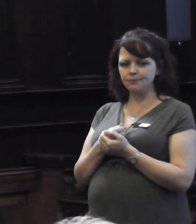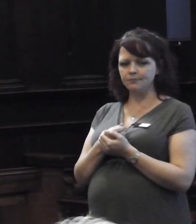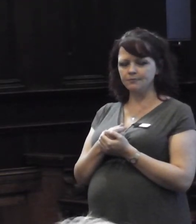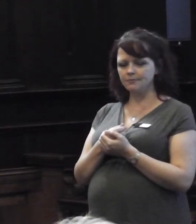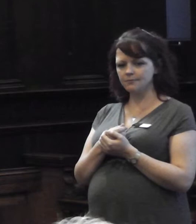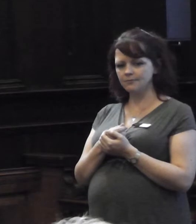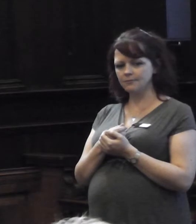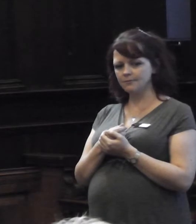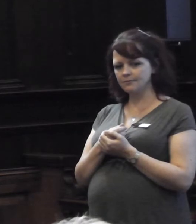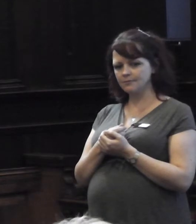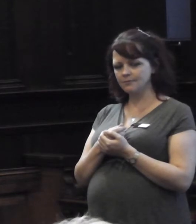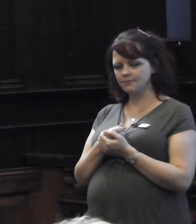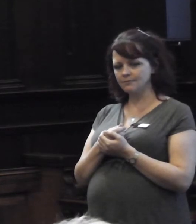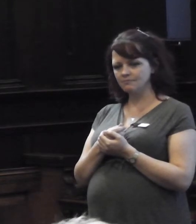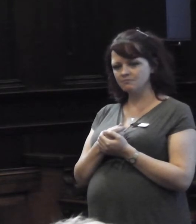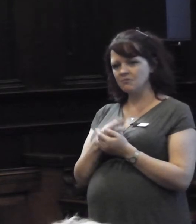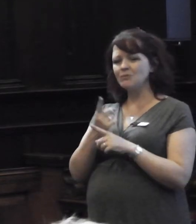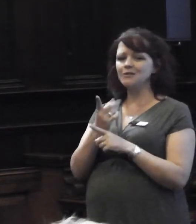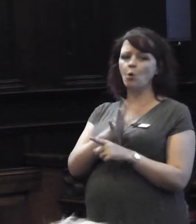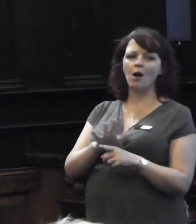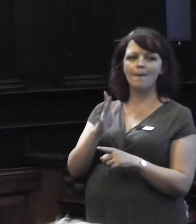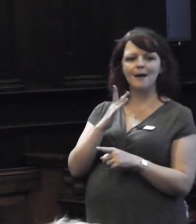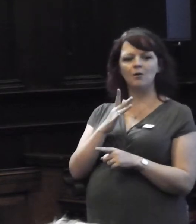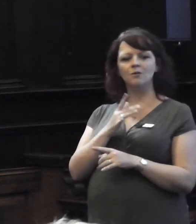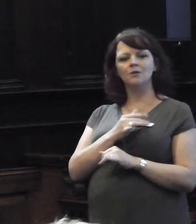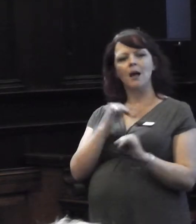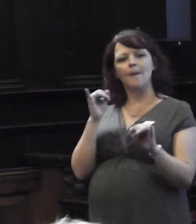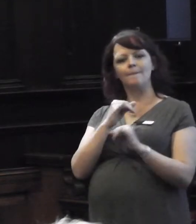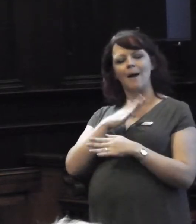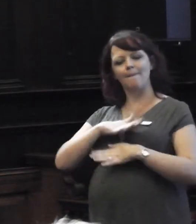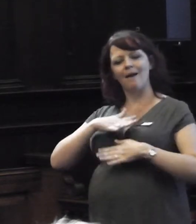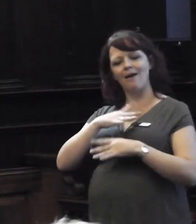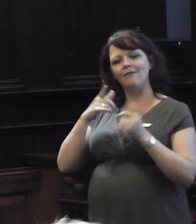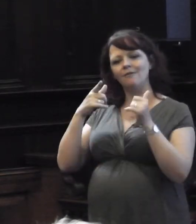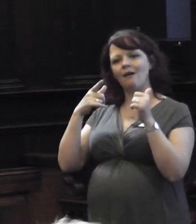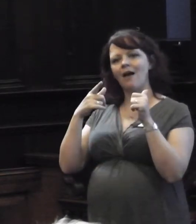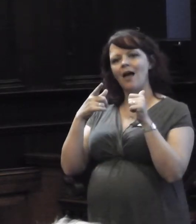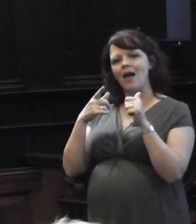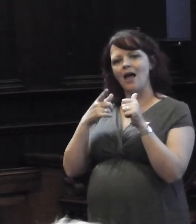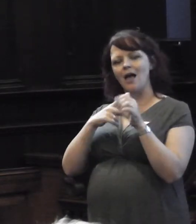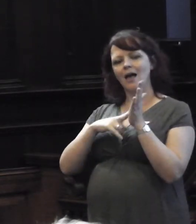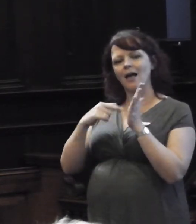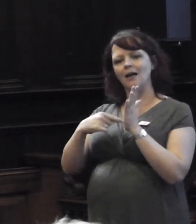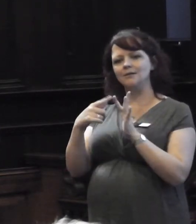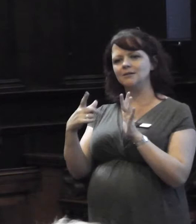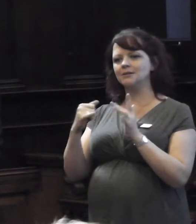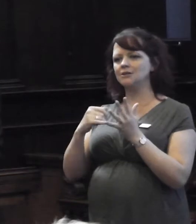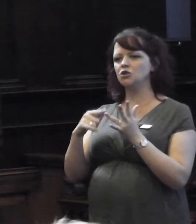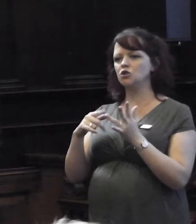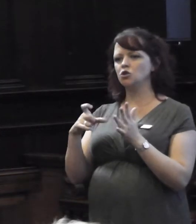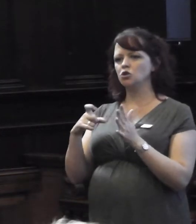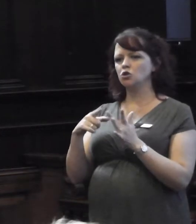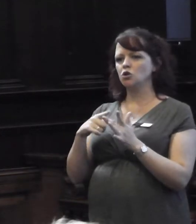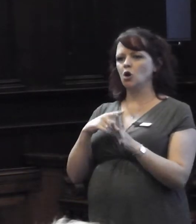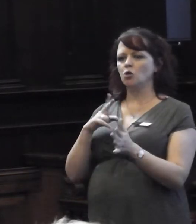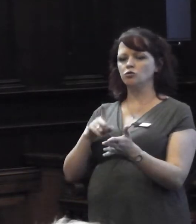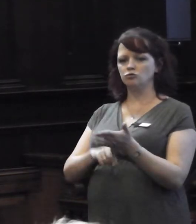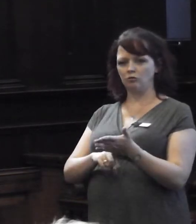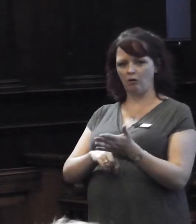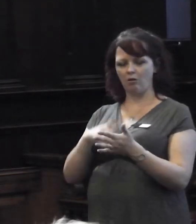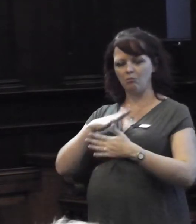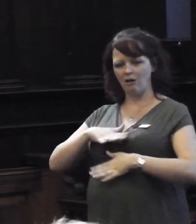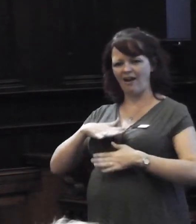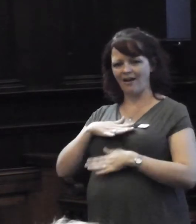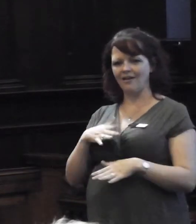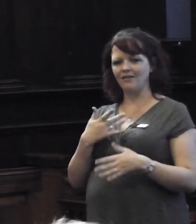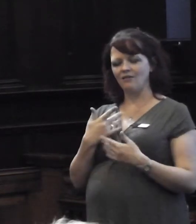So far as antisocial behaviour is concerned, of course that is all part and parcel of the